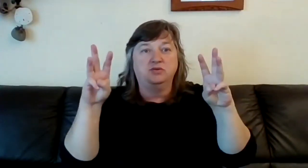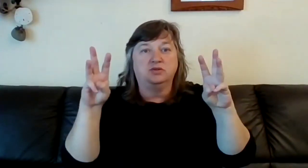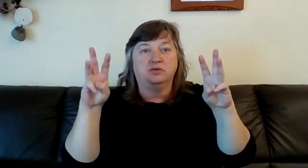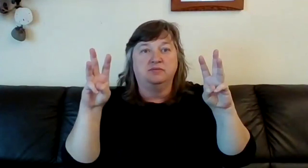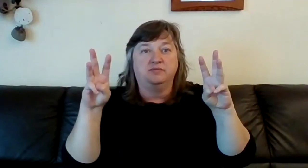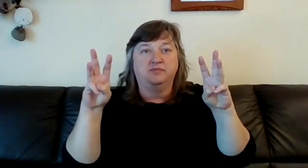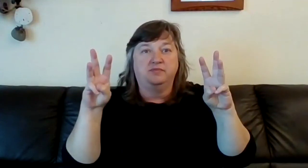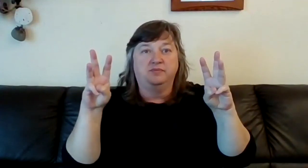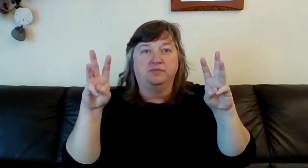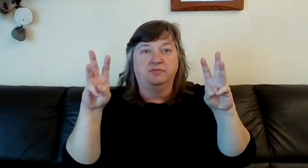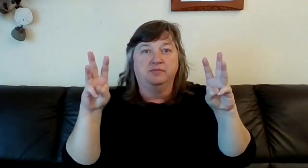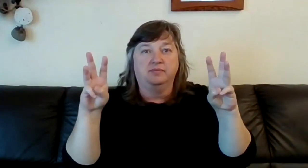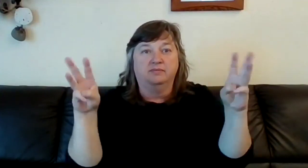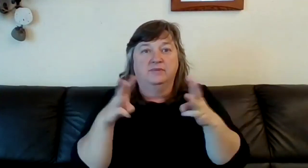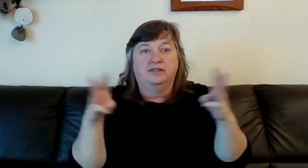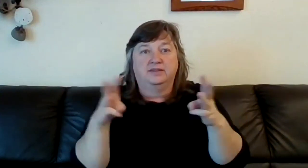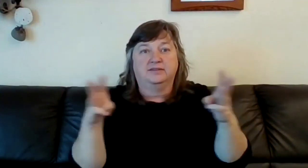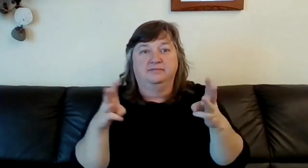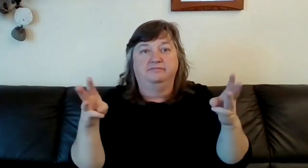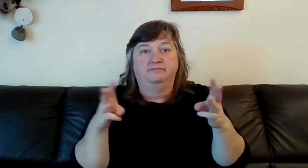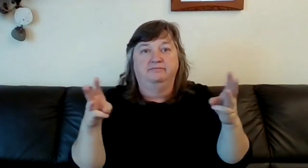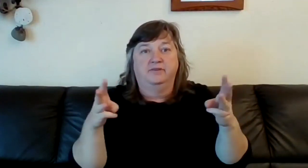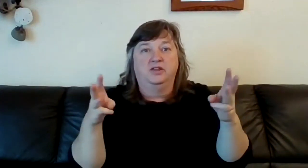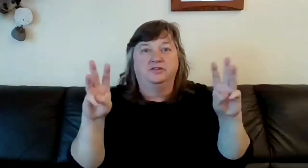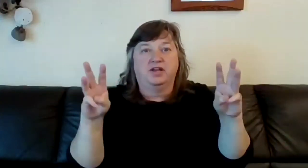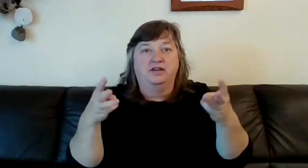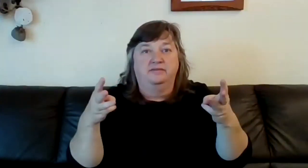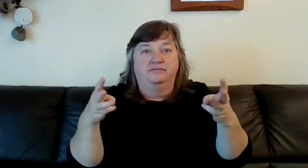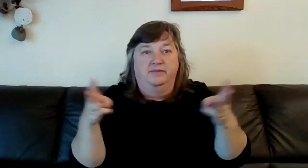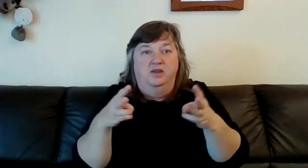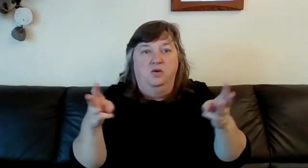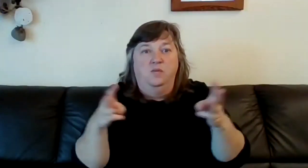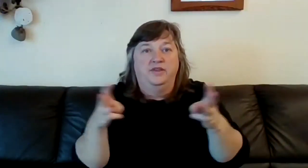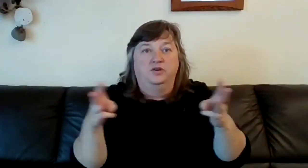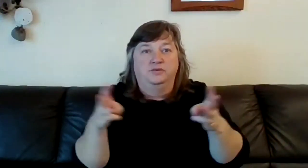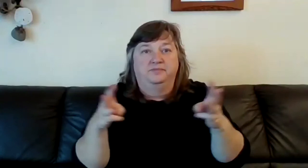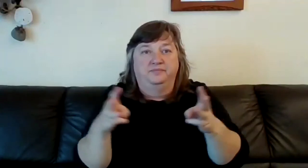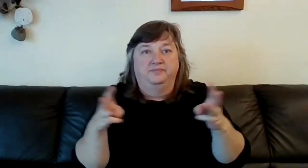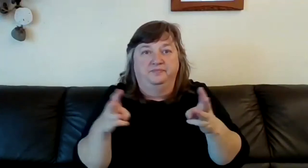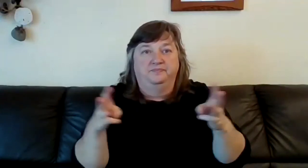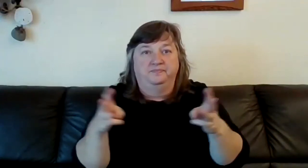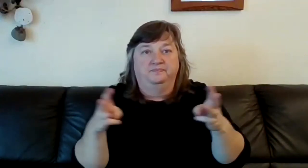W's, like this, on their side. Weather.